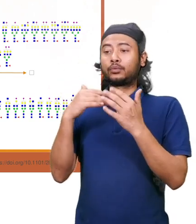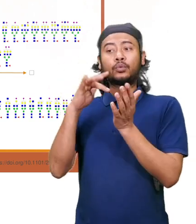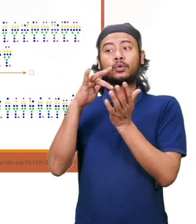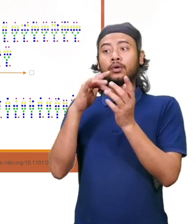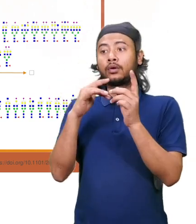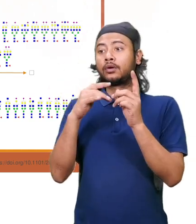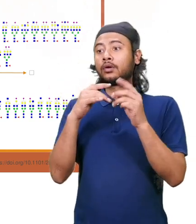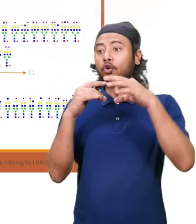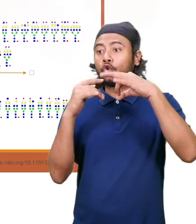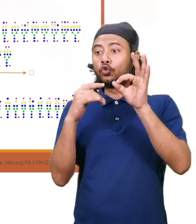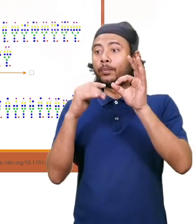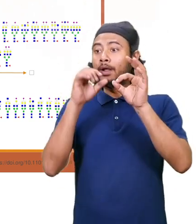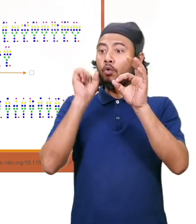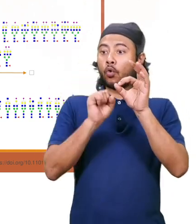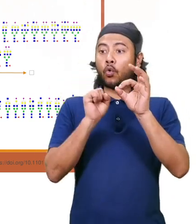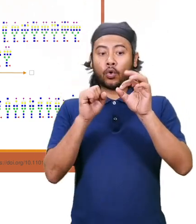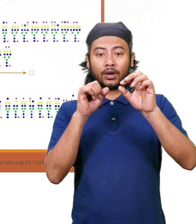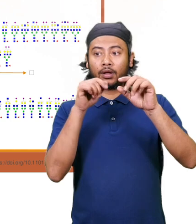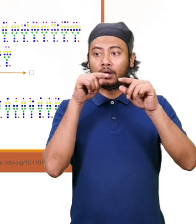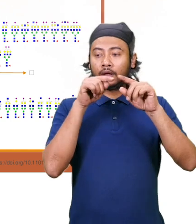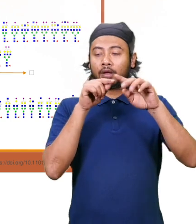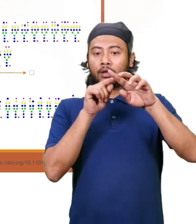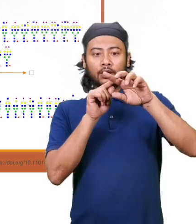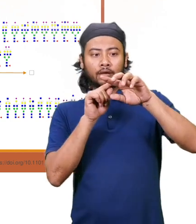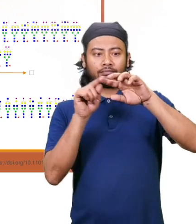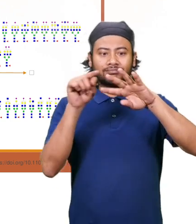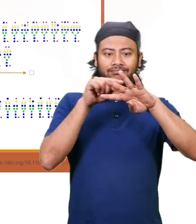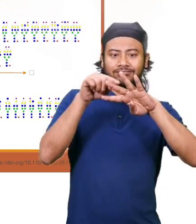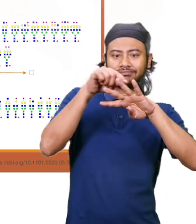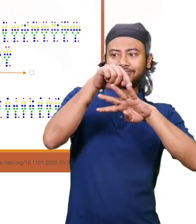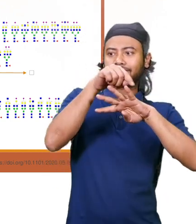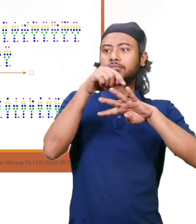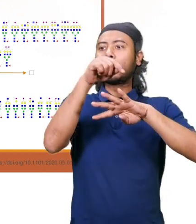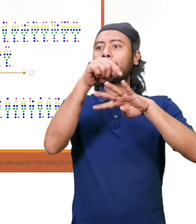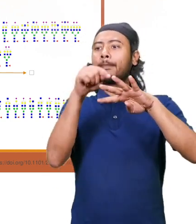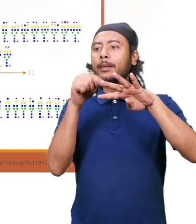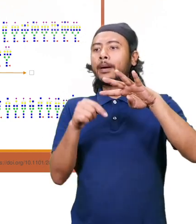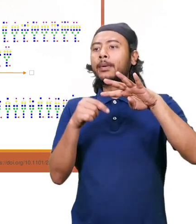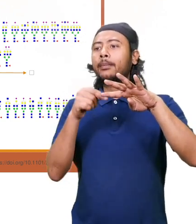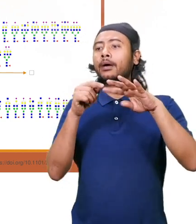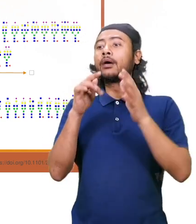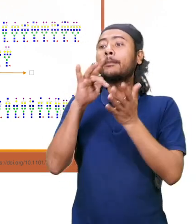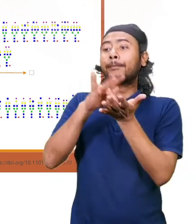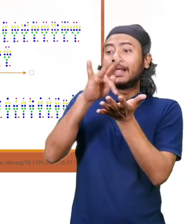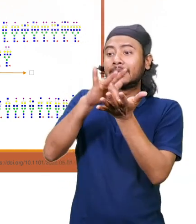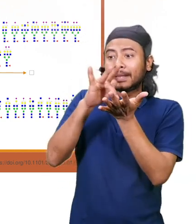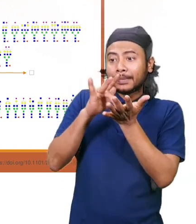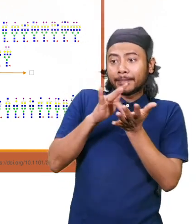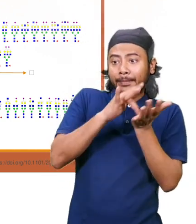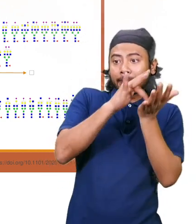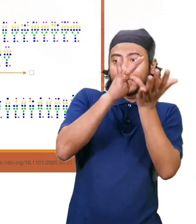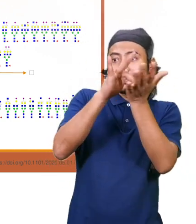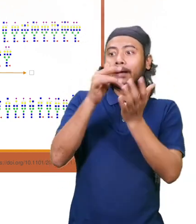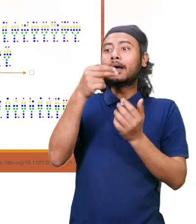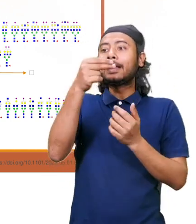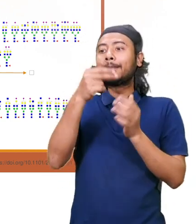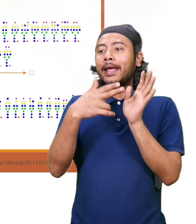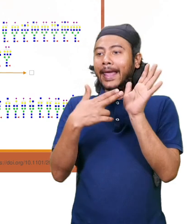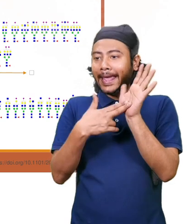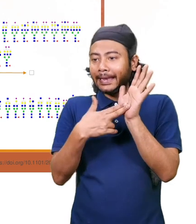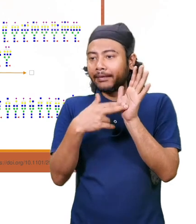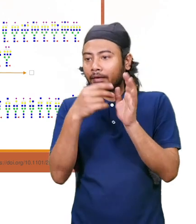previous figure, we have lot of site information. Earlier